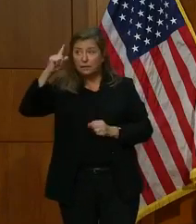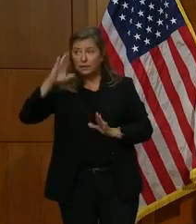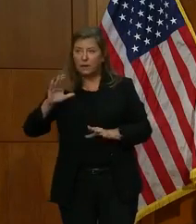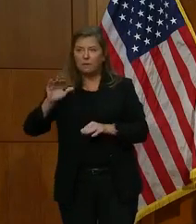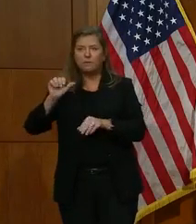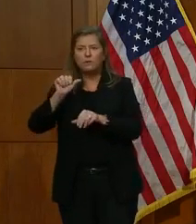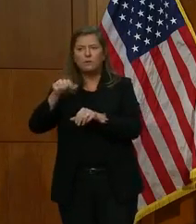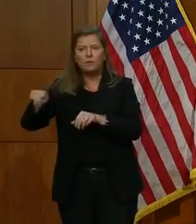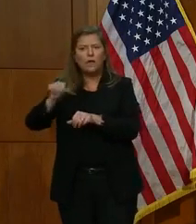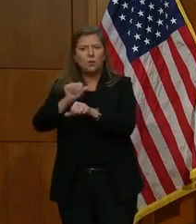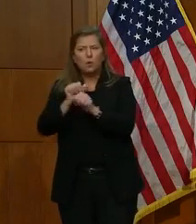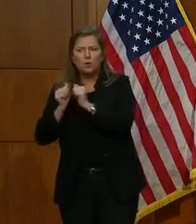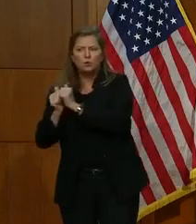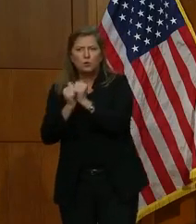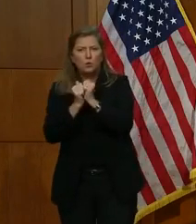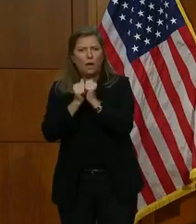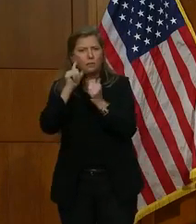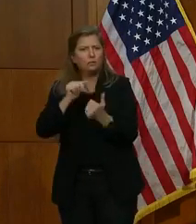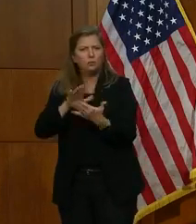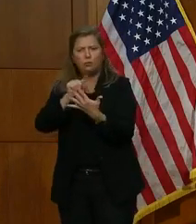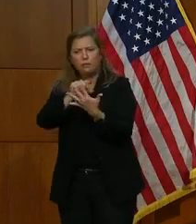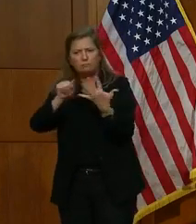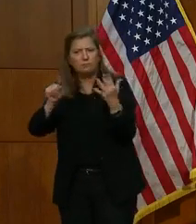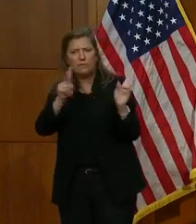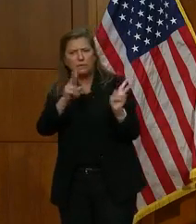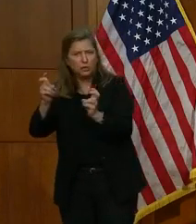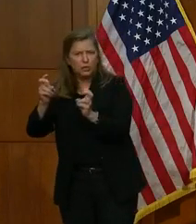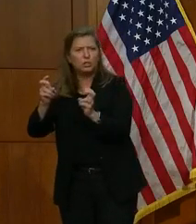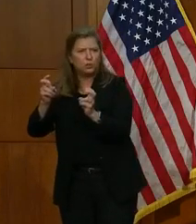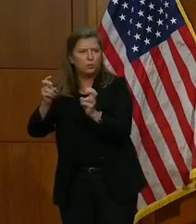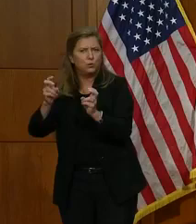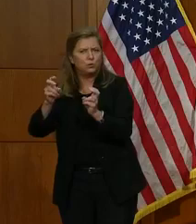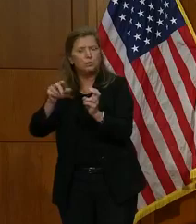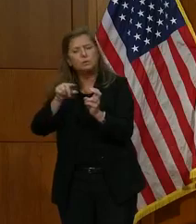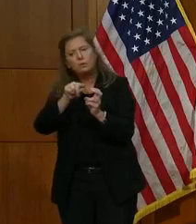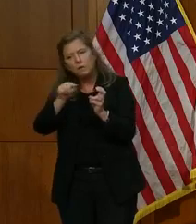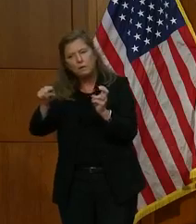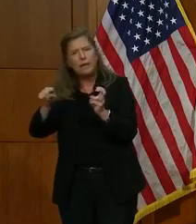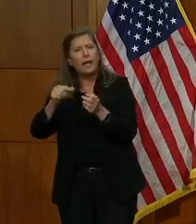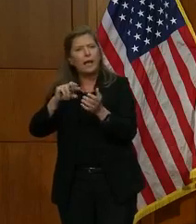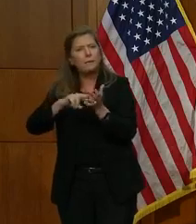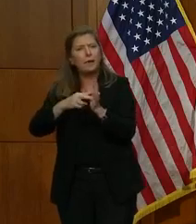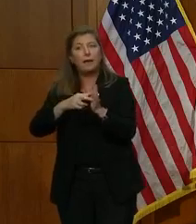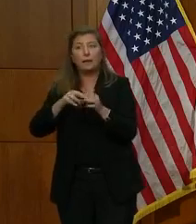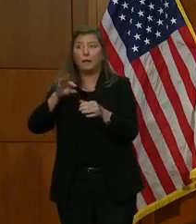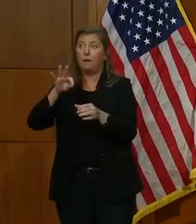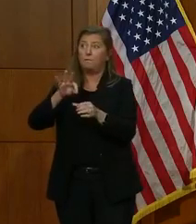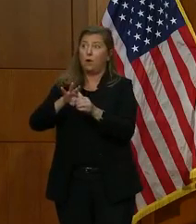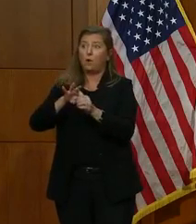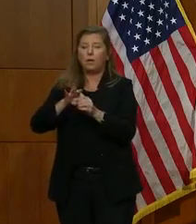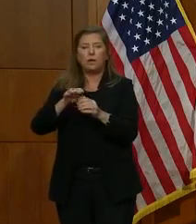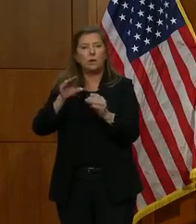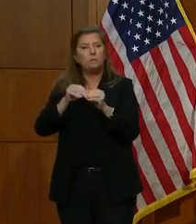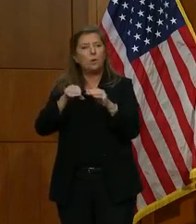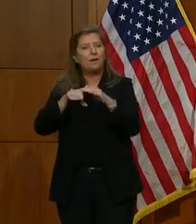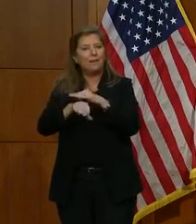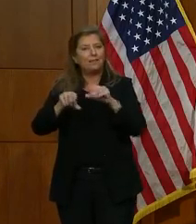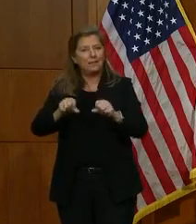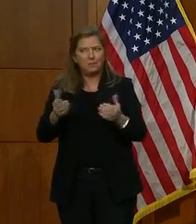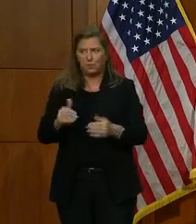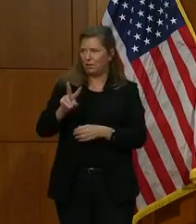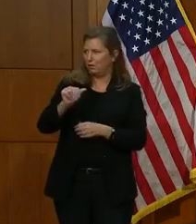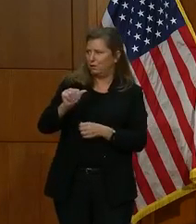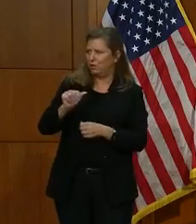together to address a number of issues that made voting more accessible here in Virginia with regard